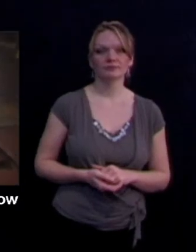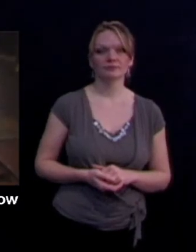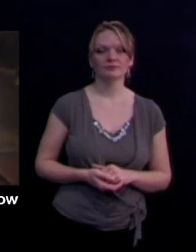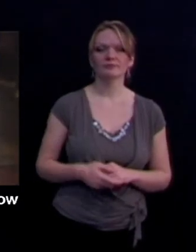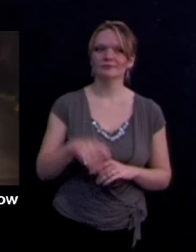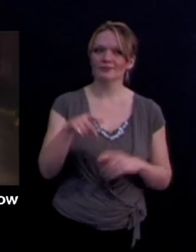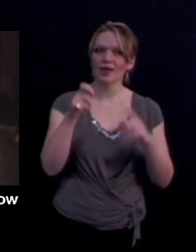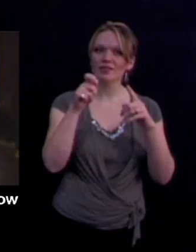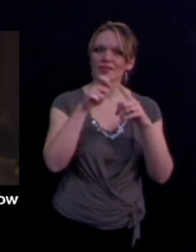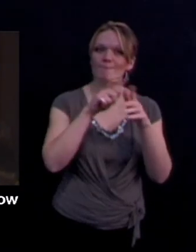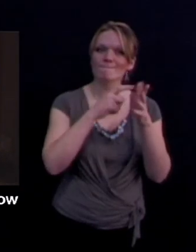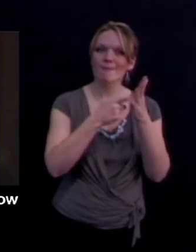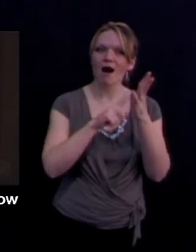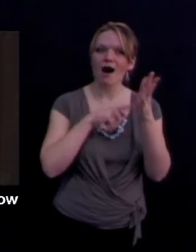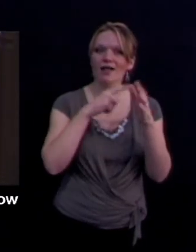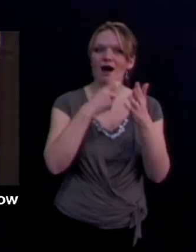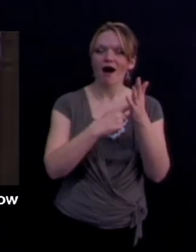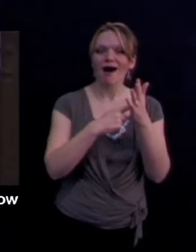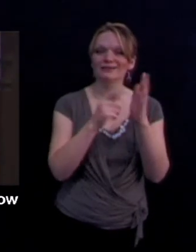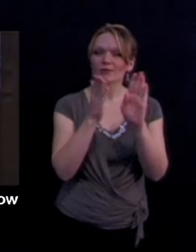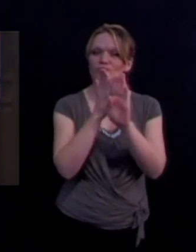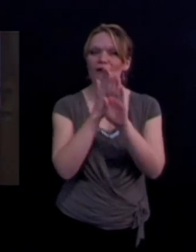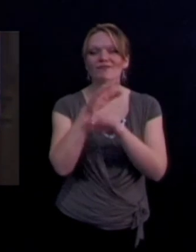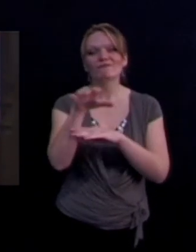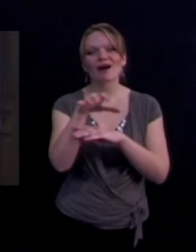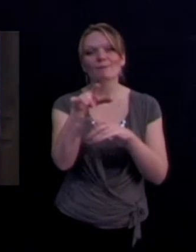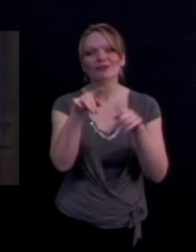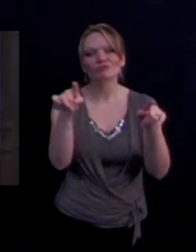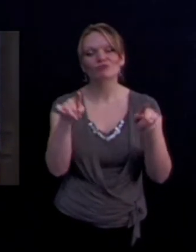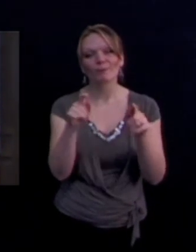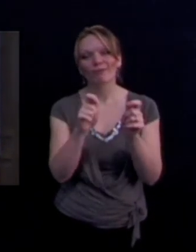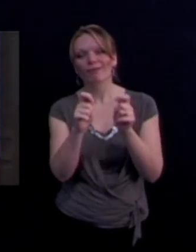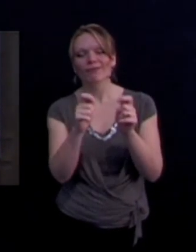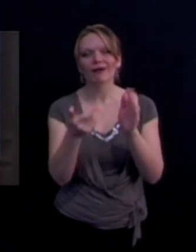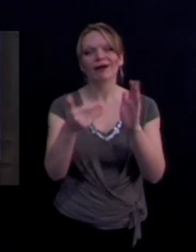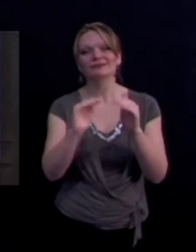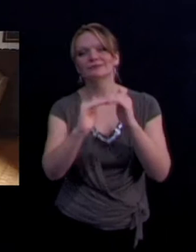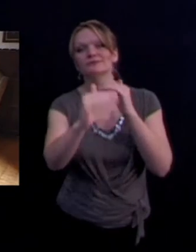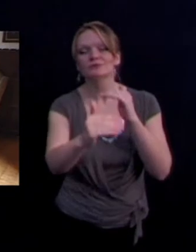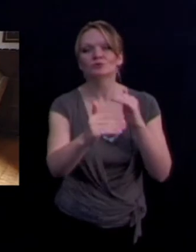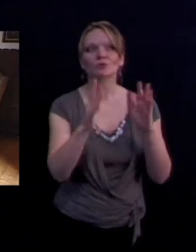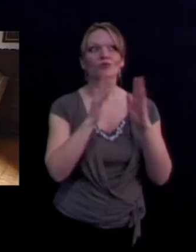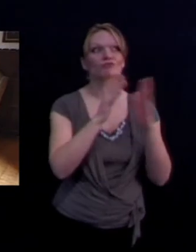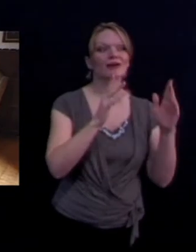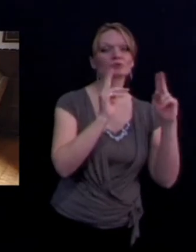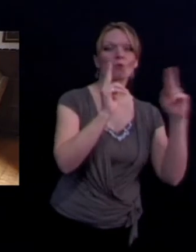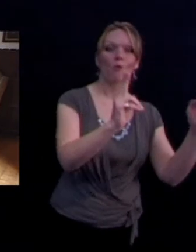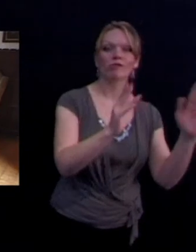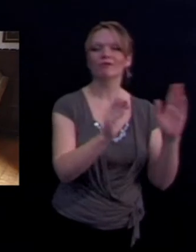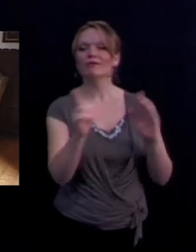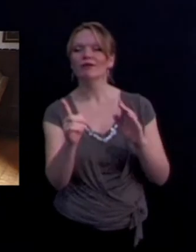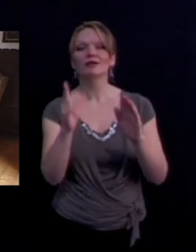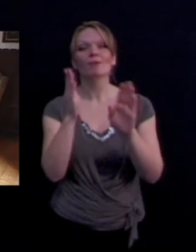The parlour is a good example of how more private family rooms were gradually built around great halls to offer a more personal